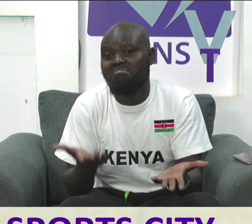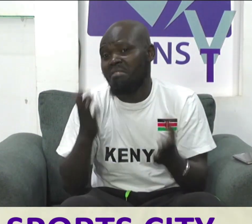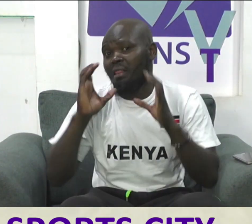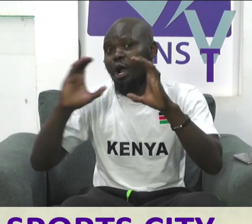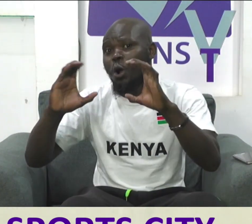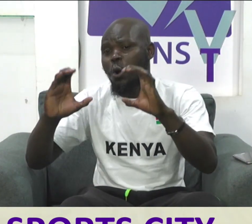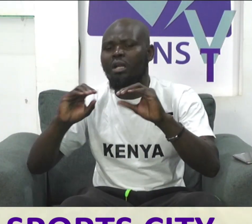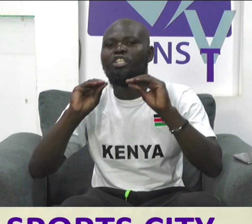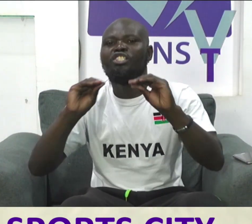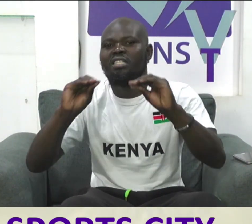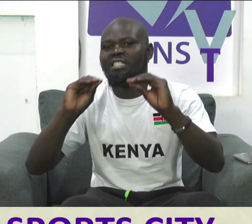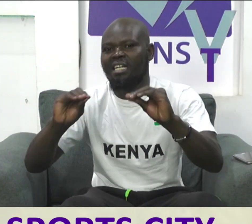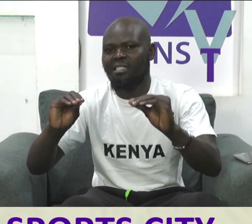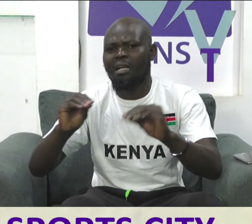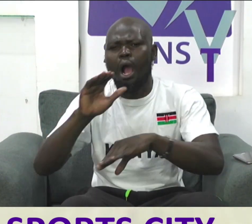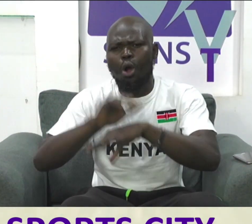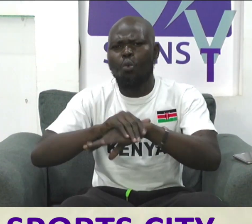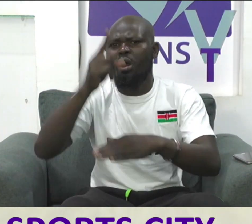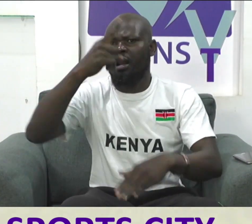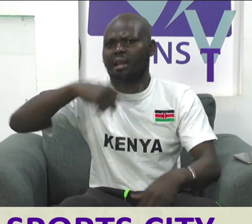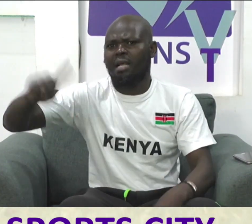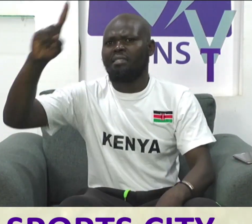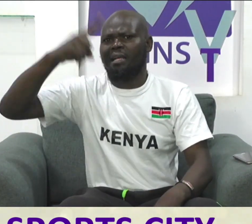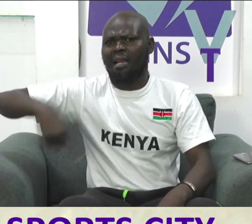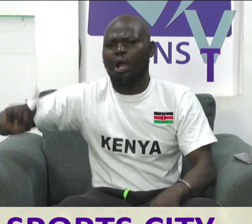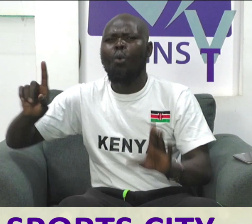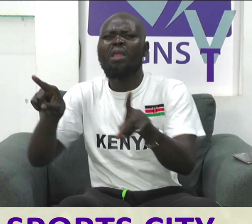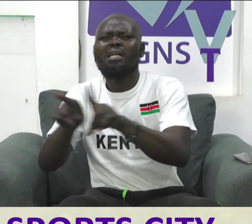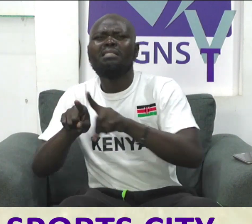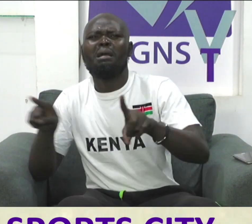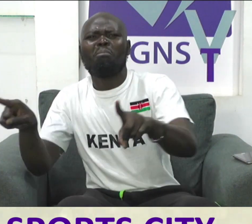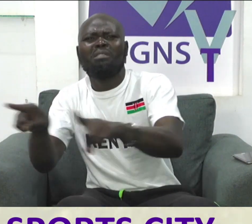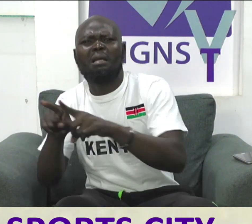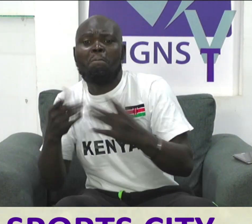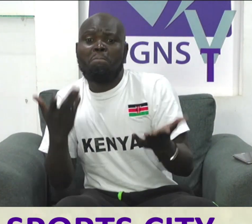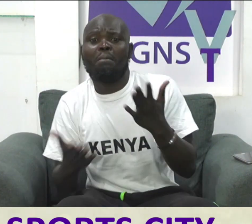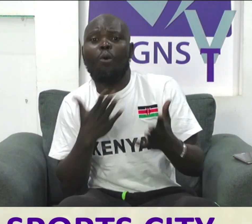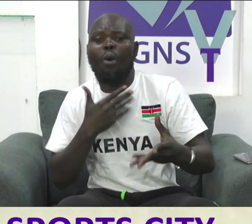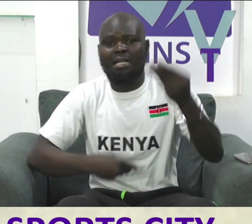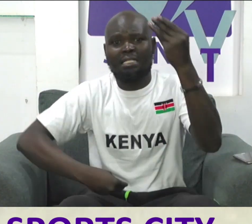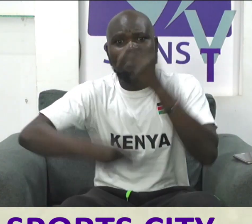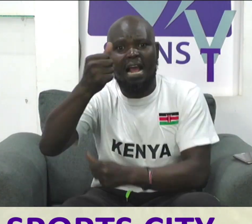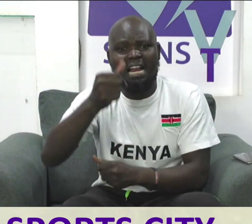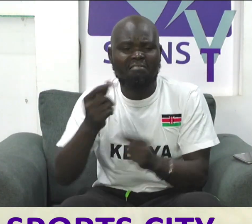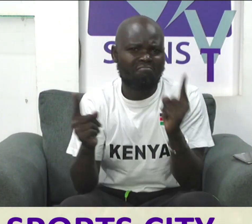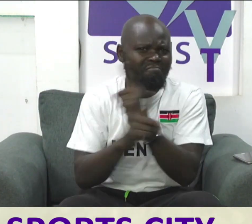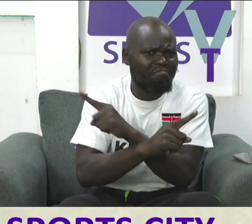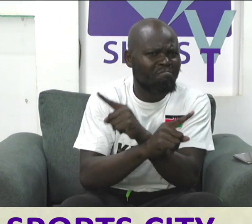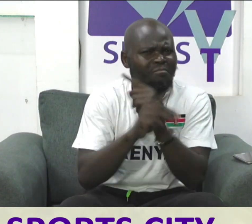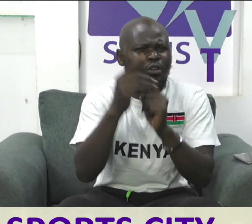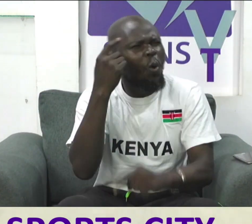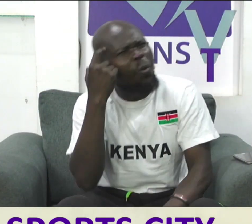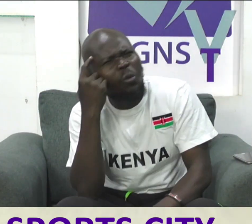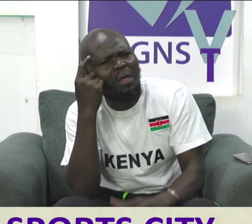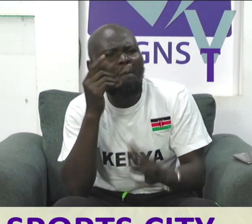so sorry about that. So I don't know if it's more of if they really need mentorship or they need a coach to do